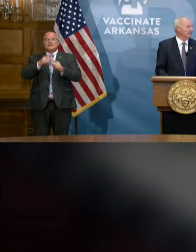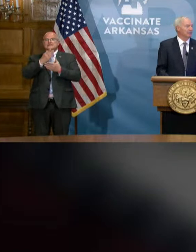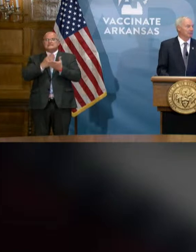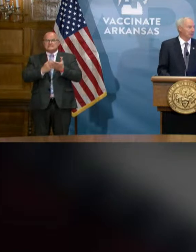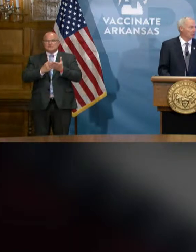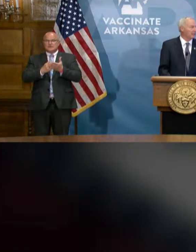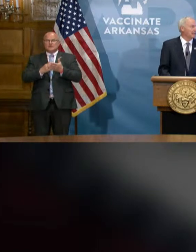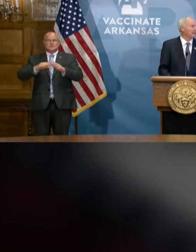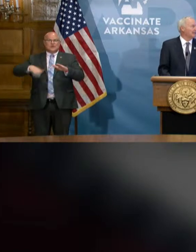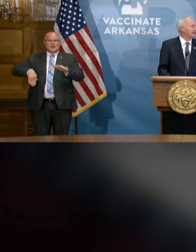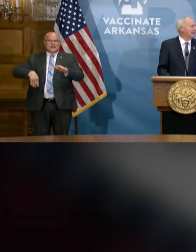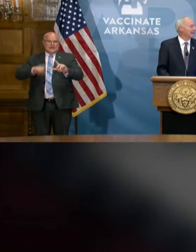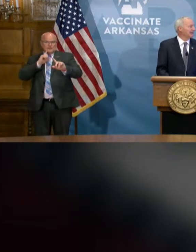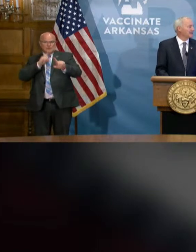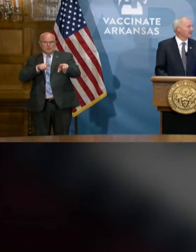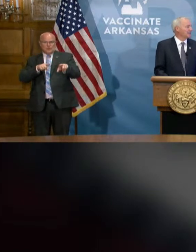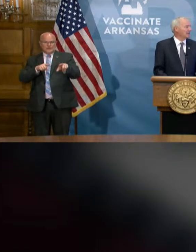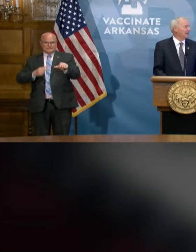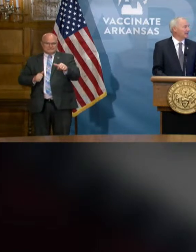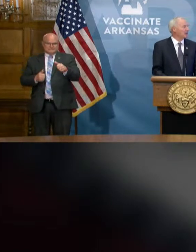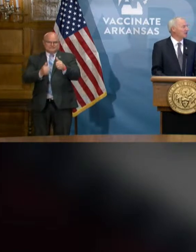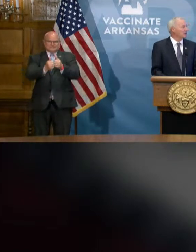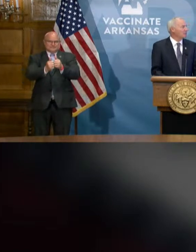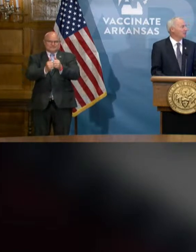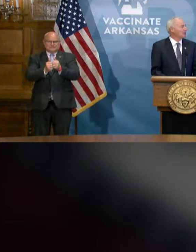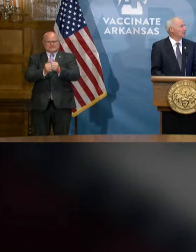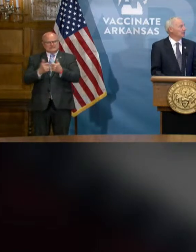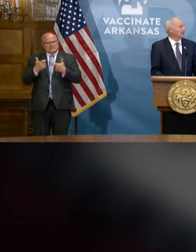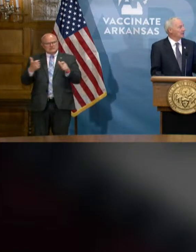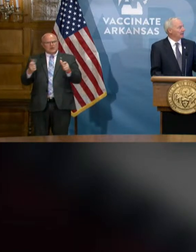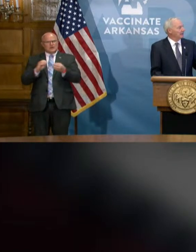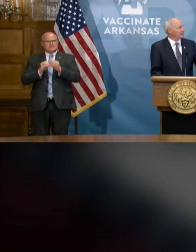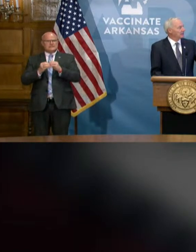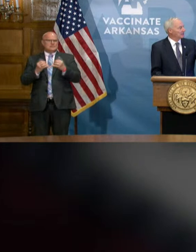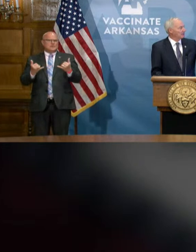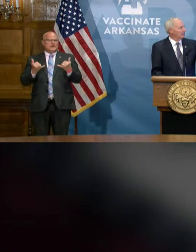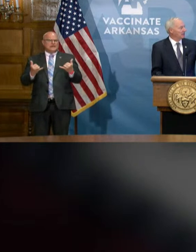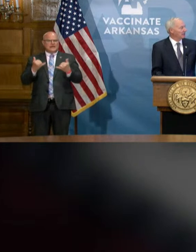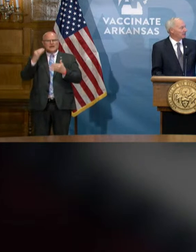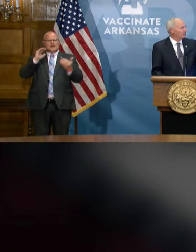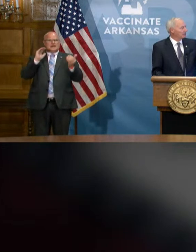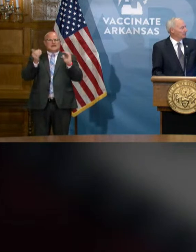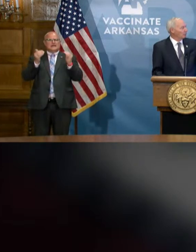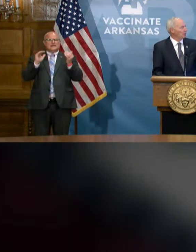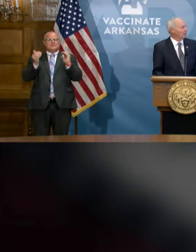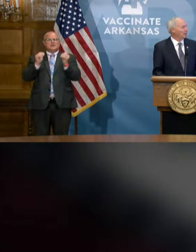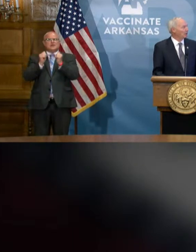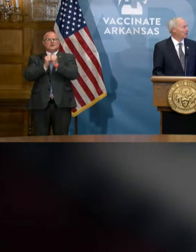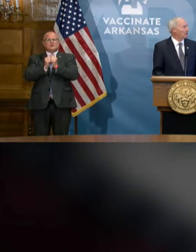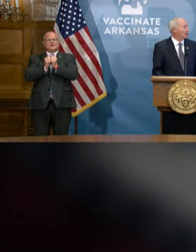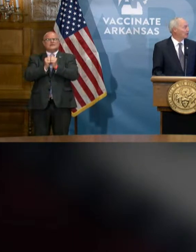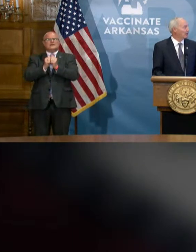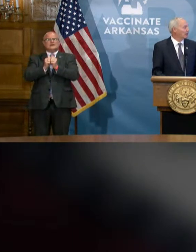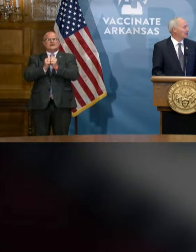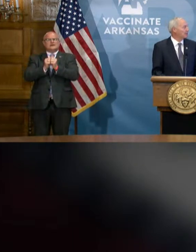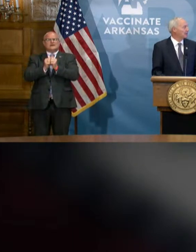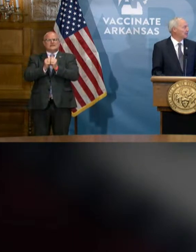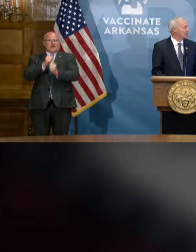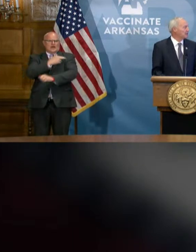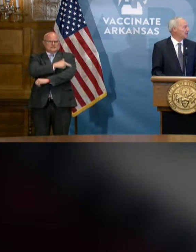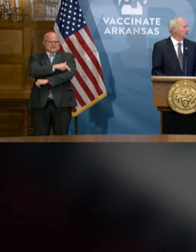those would be late reporting. That seems like a large number as compared to where we are on